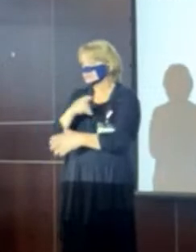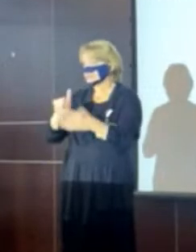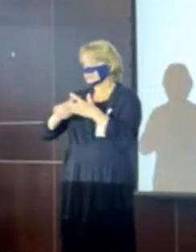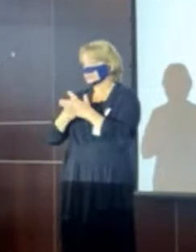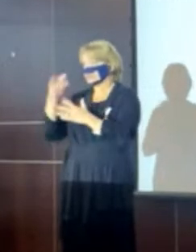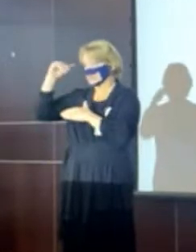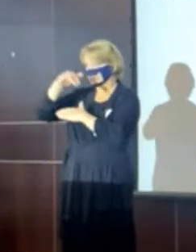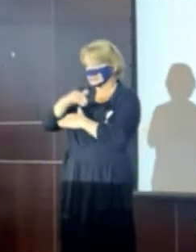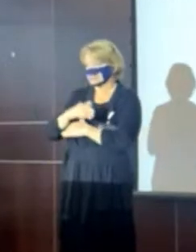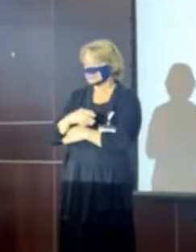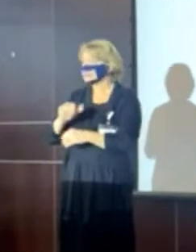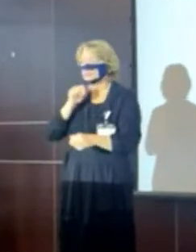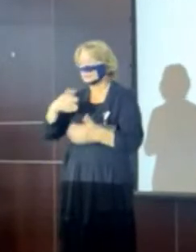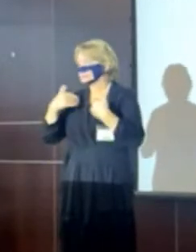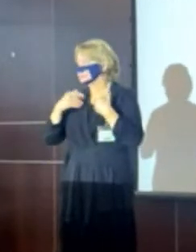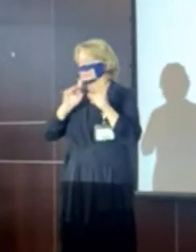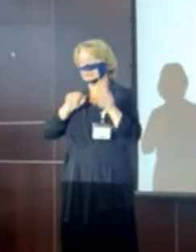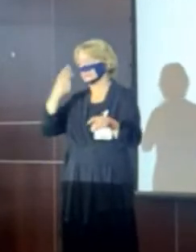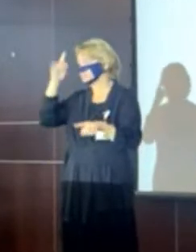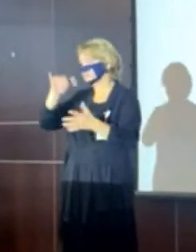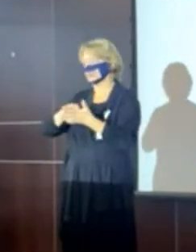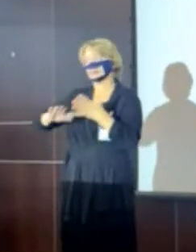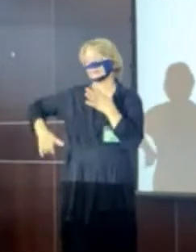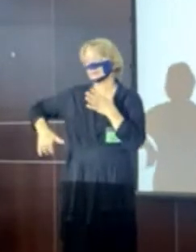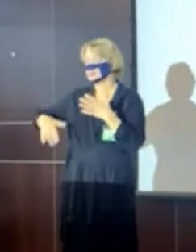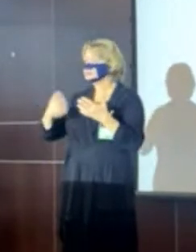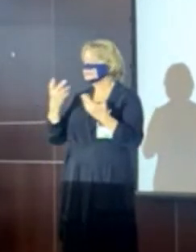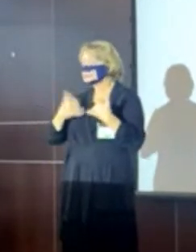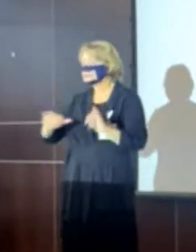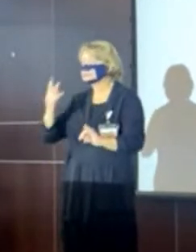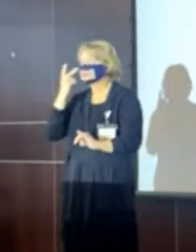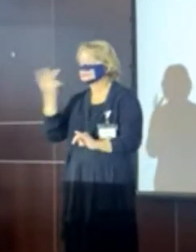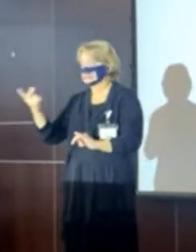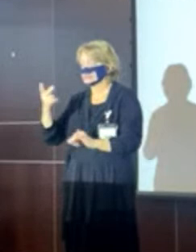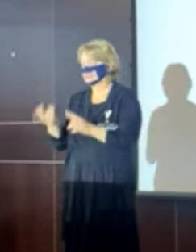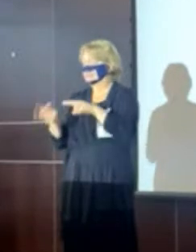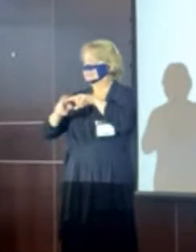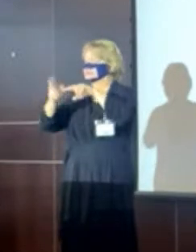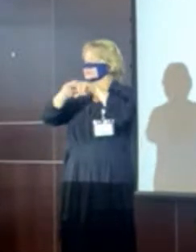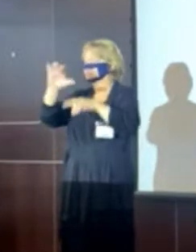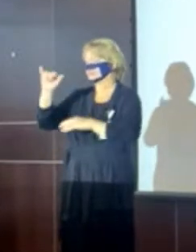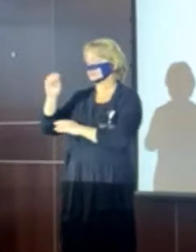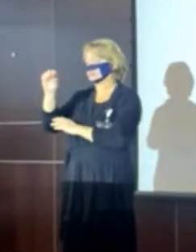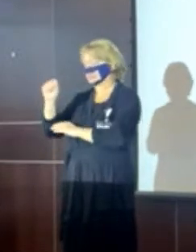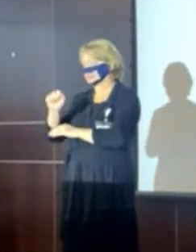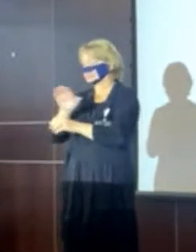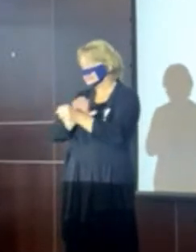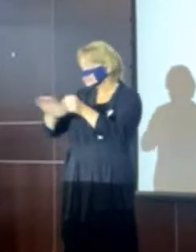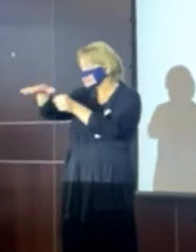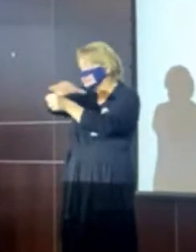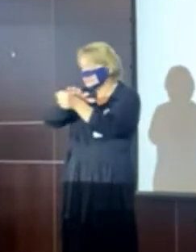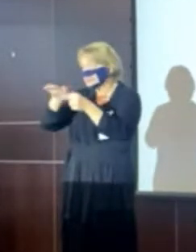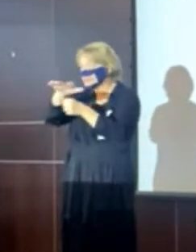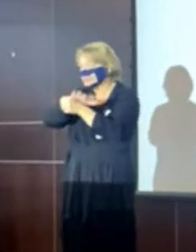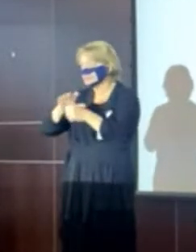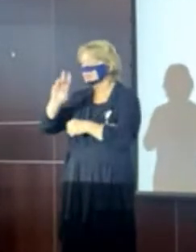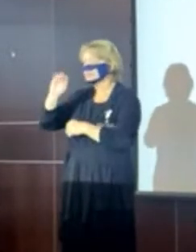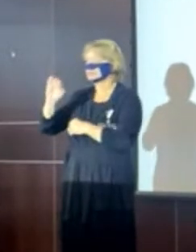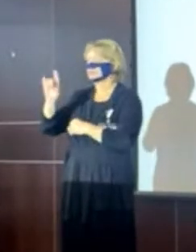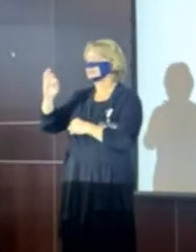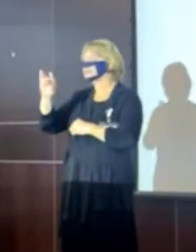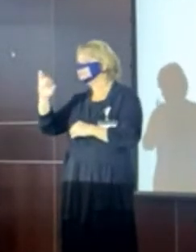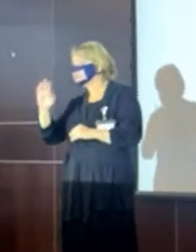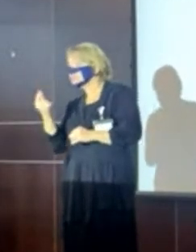answer for that yet, because we are still seeing an increase in cases across our region. Our modeling is usually done about 2 to